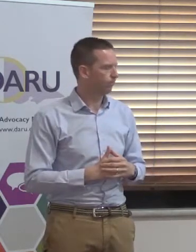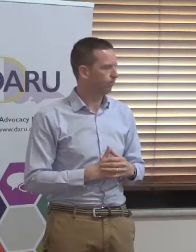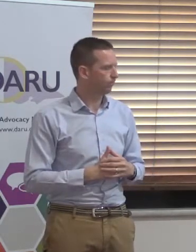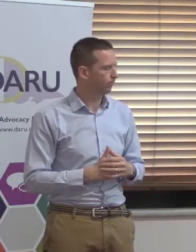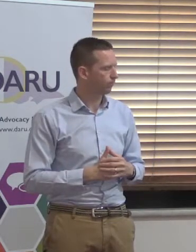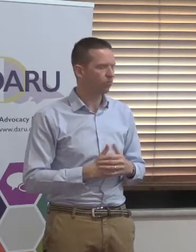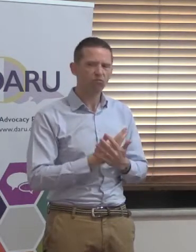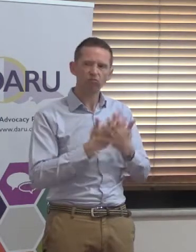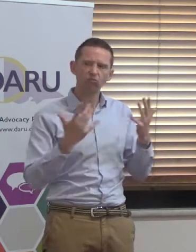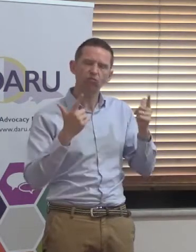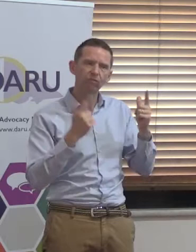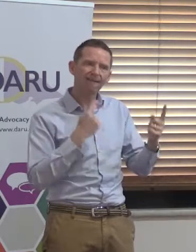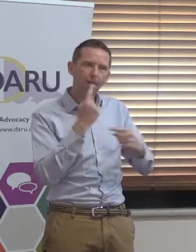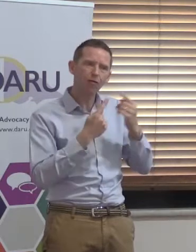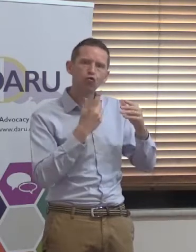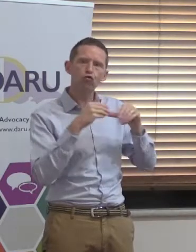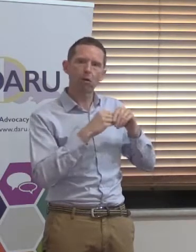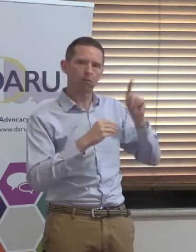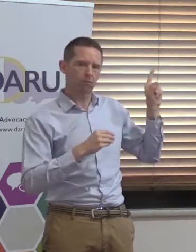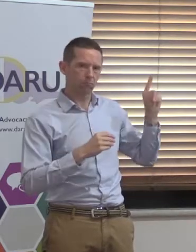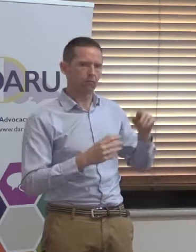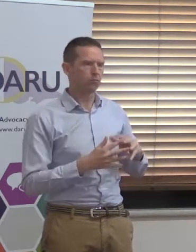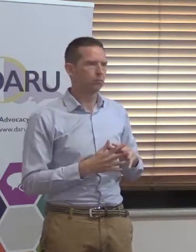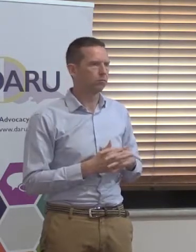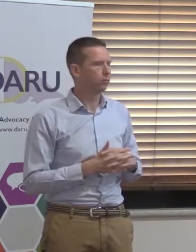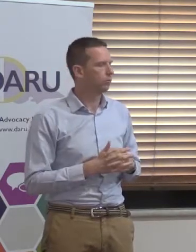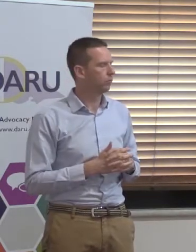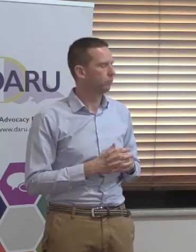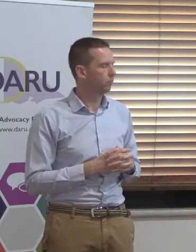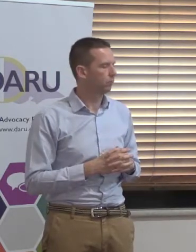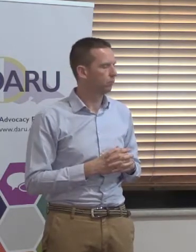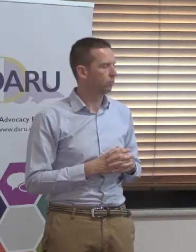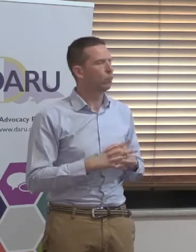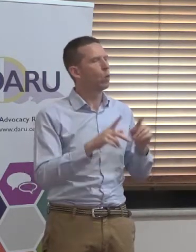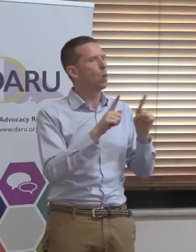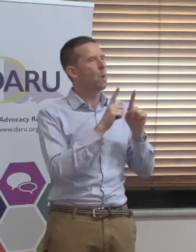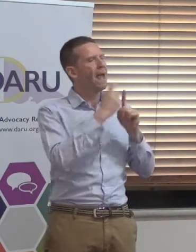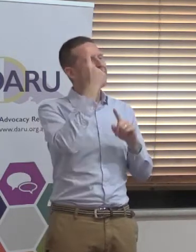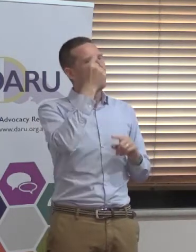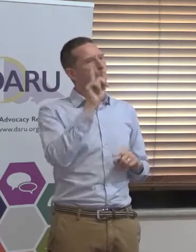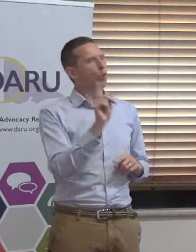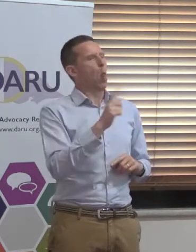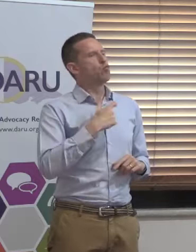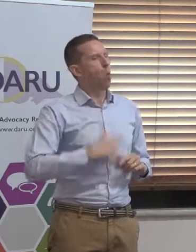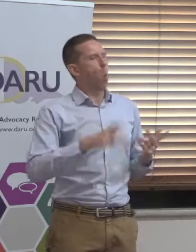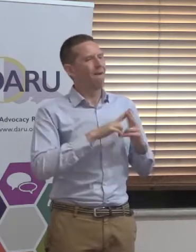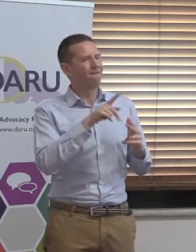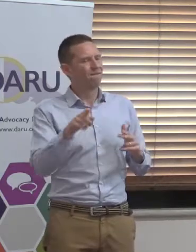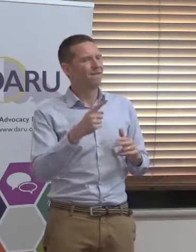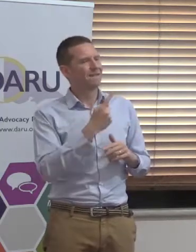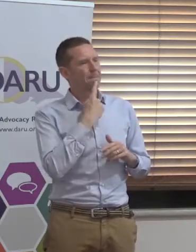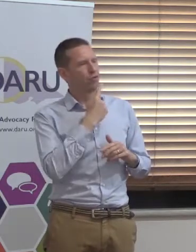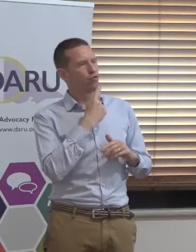quite a bit of information in the toolkit around that. And also understanding the role of speech pathologists, and